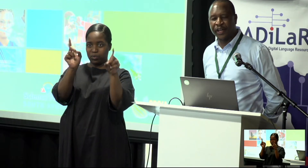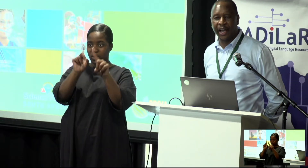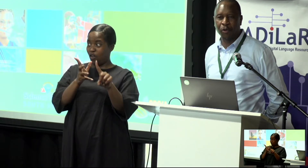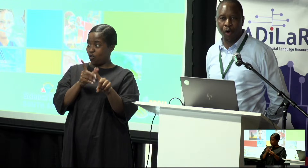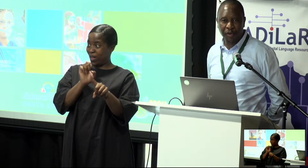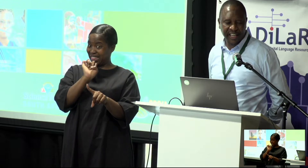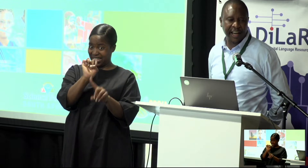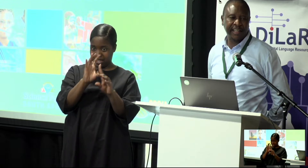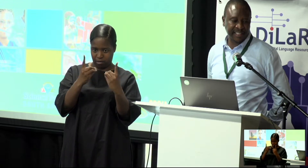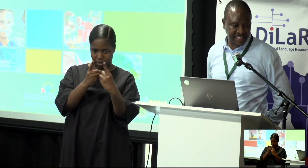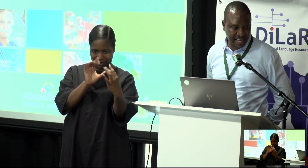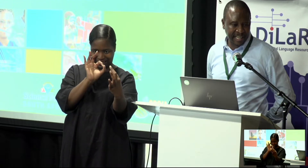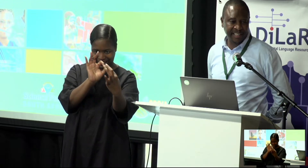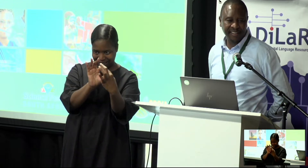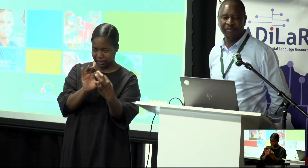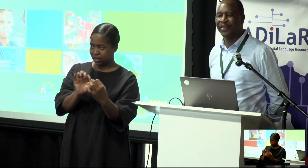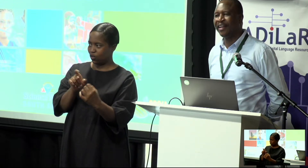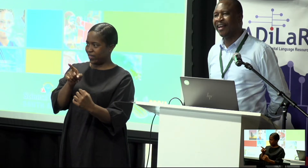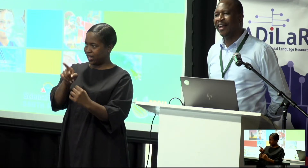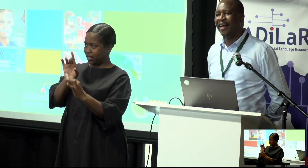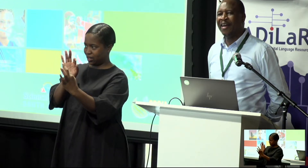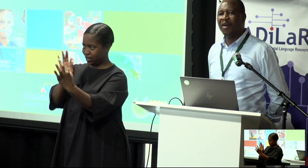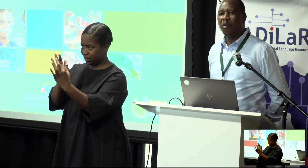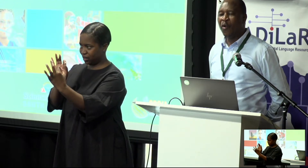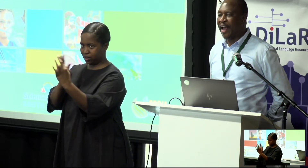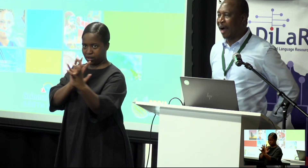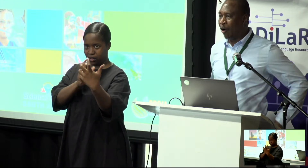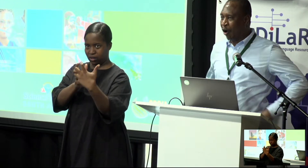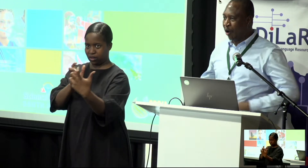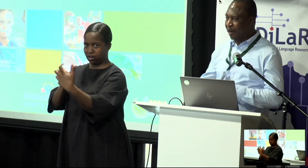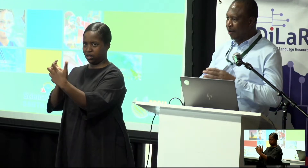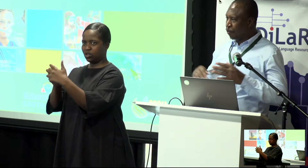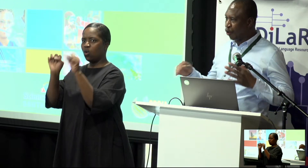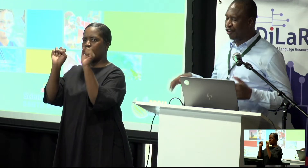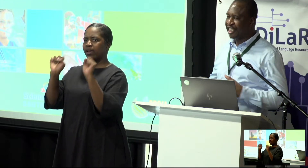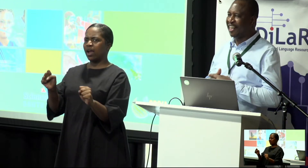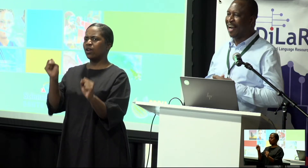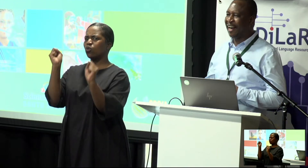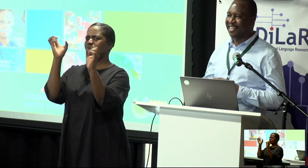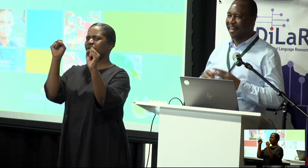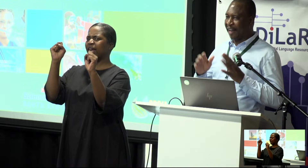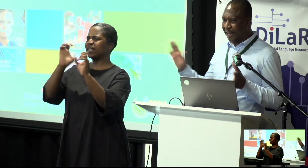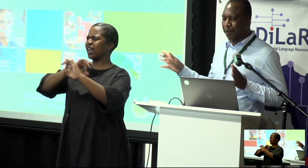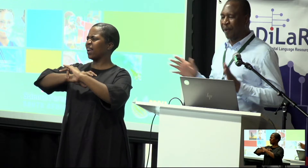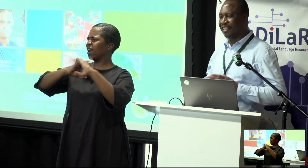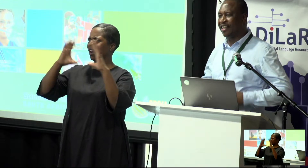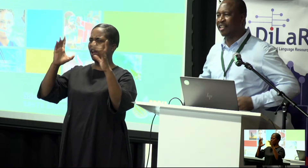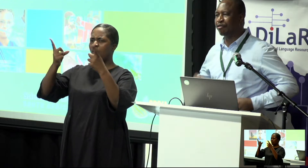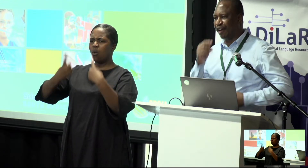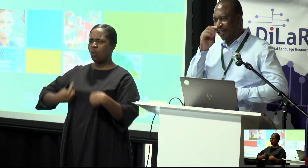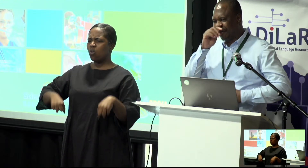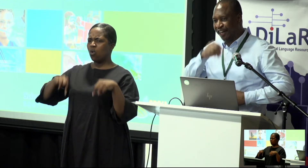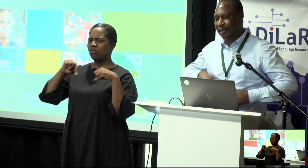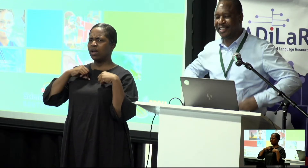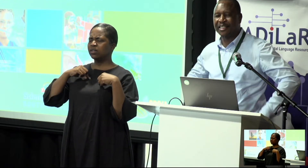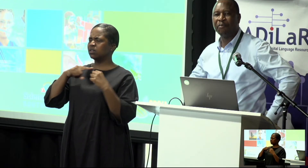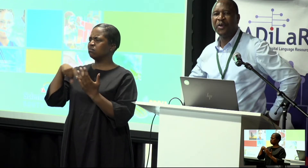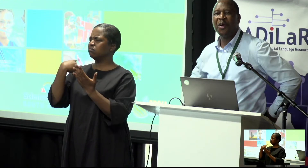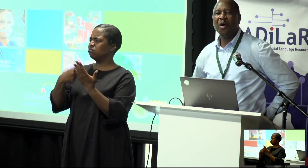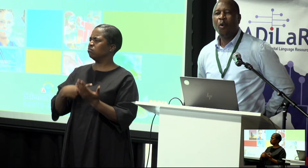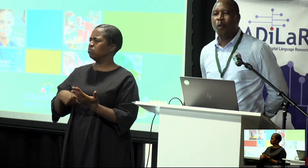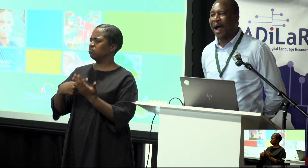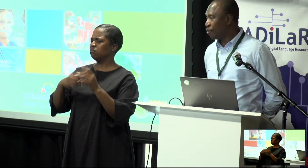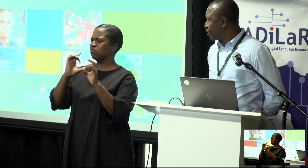so that we can communicate exactly. We are all professionals and experts in different